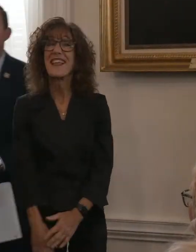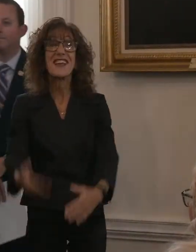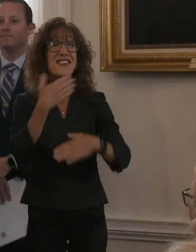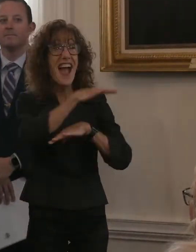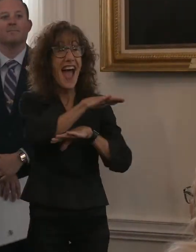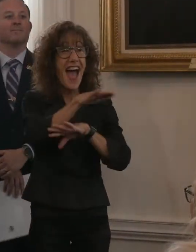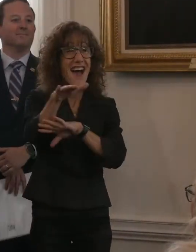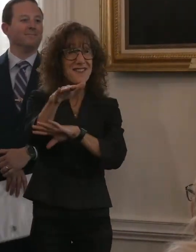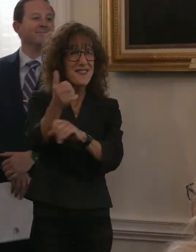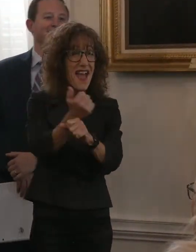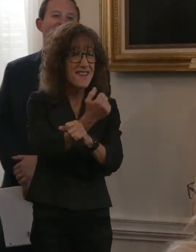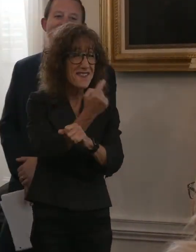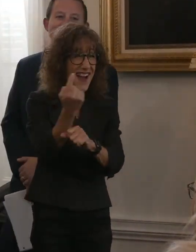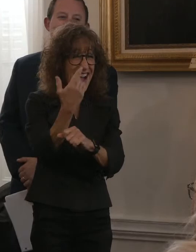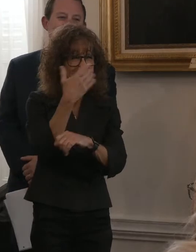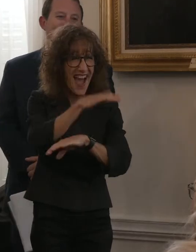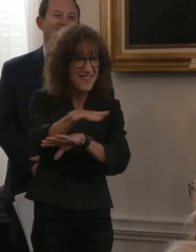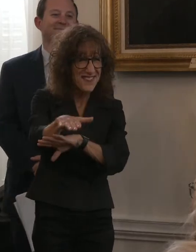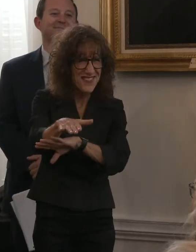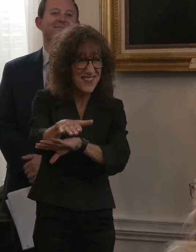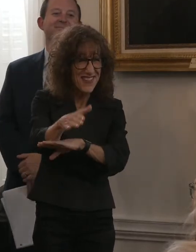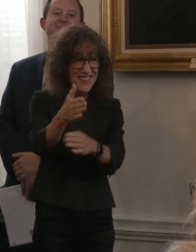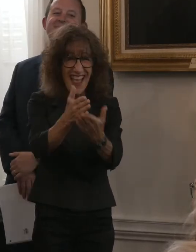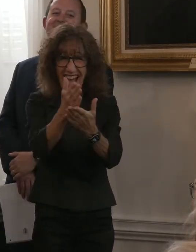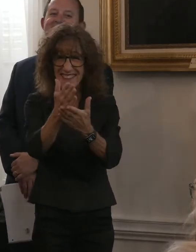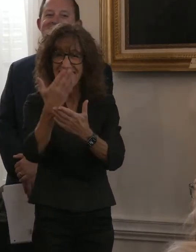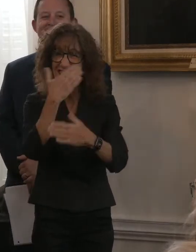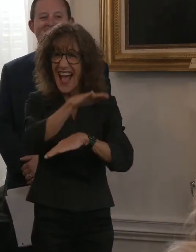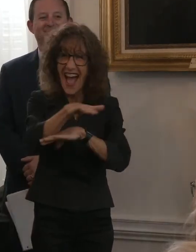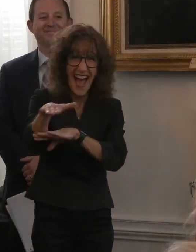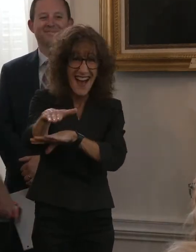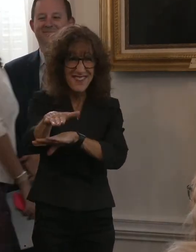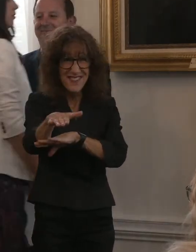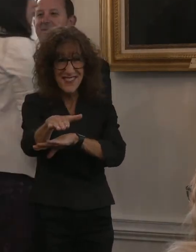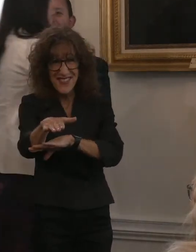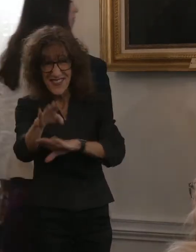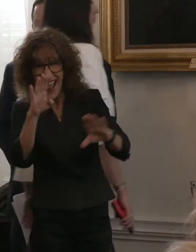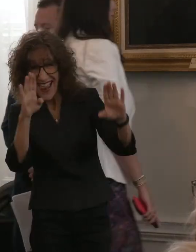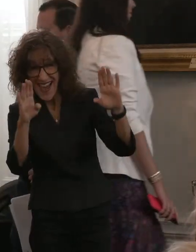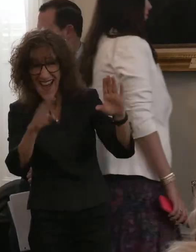Good afternoon, everybody. Good afternoon. That's all right. Good afternoon.